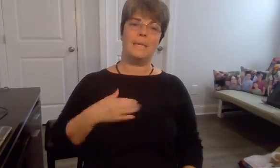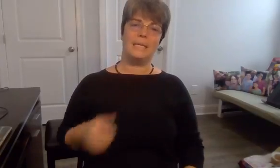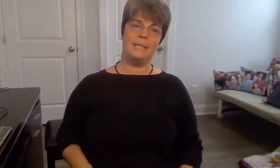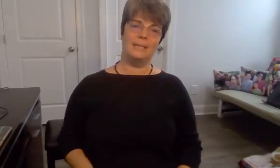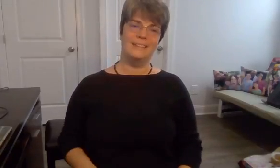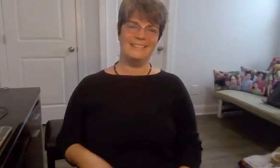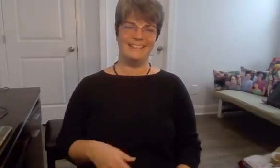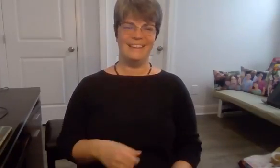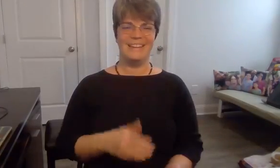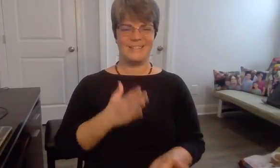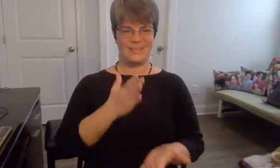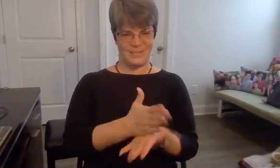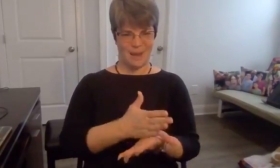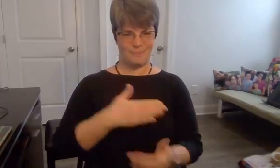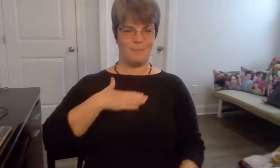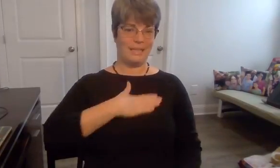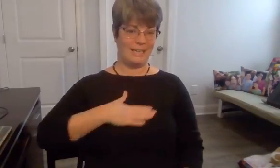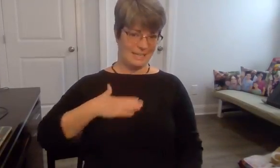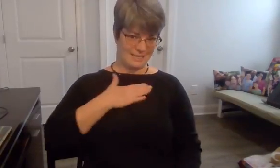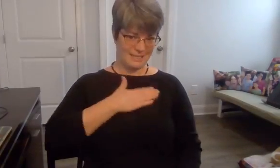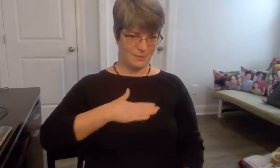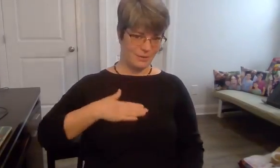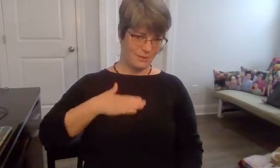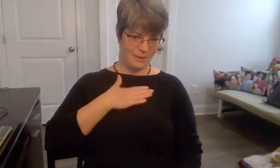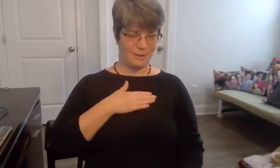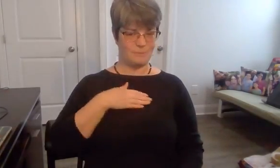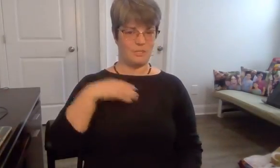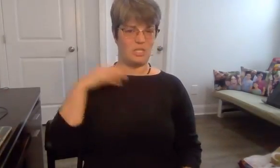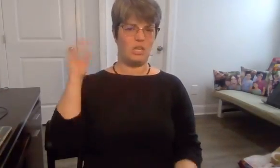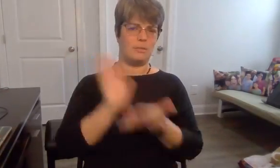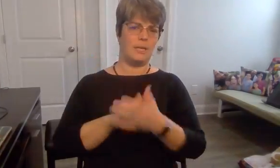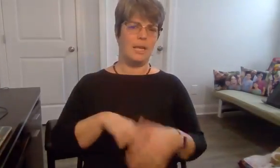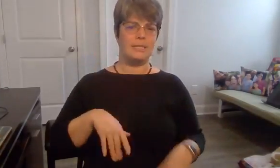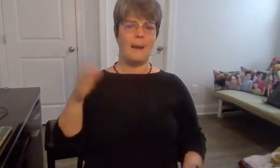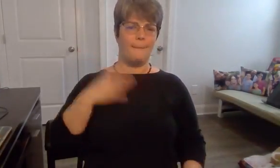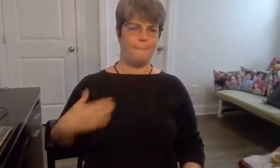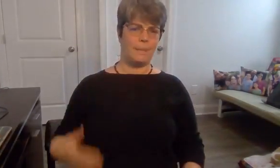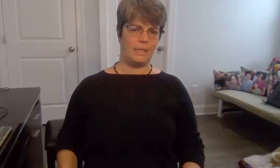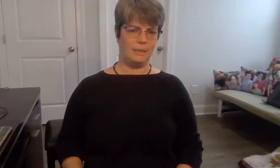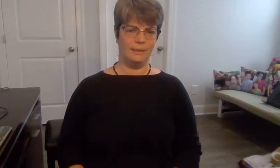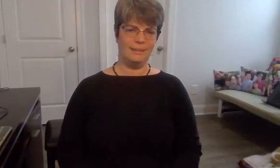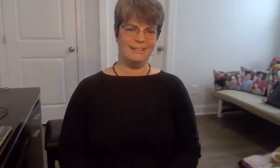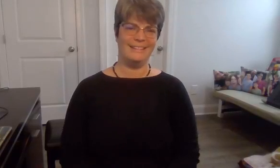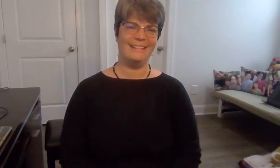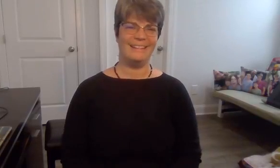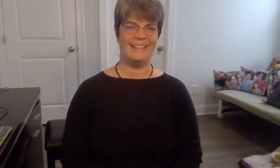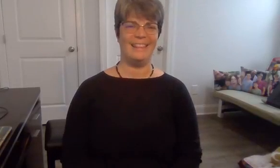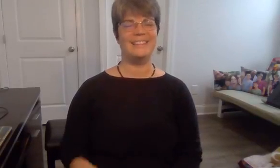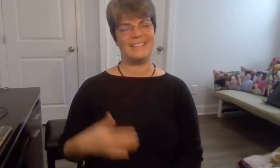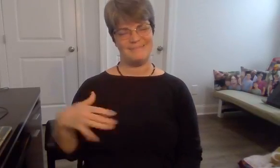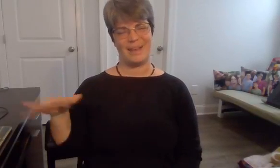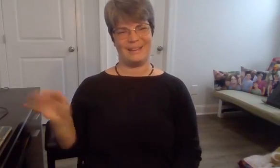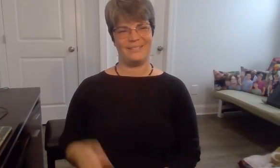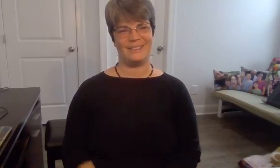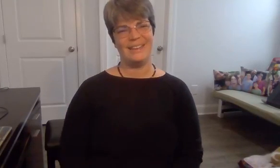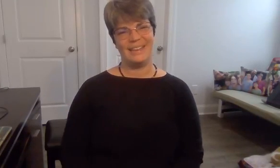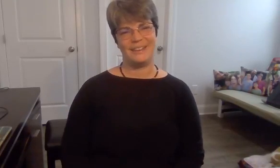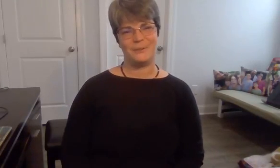be. So stop, please, is what her thing was. But she'd go, stop, be. And then she'd back off, give her a little